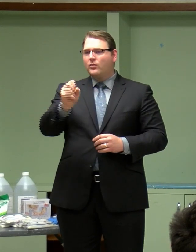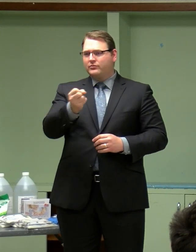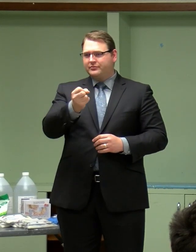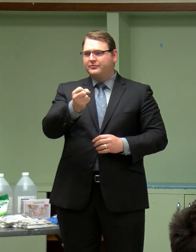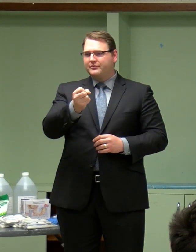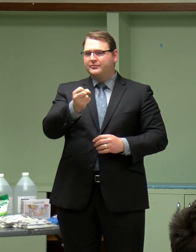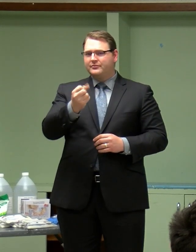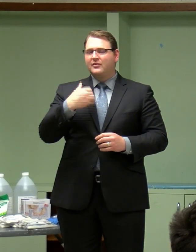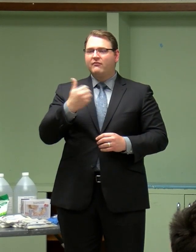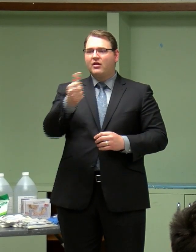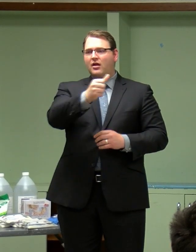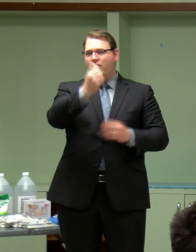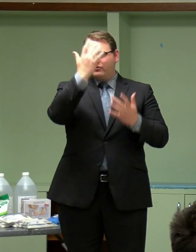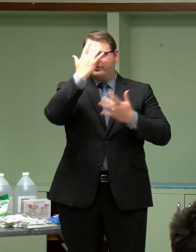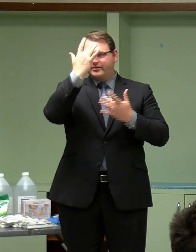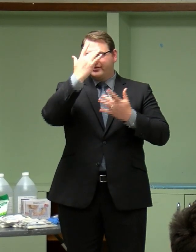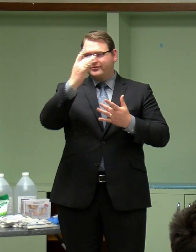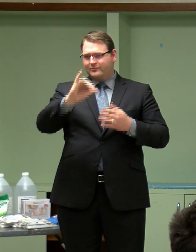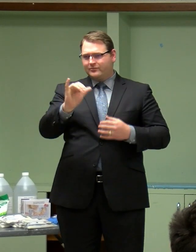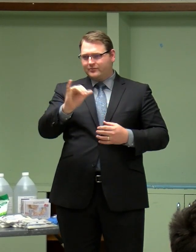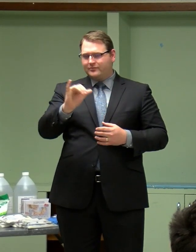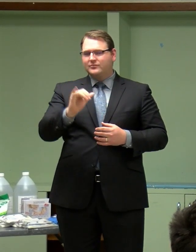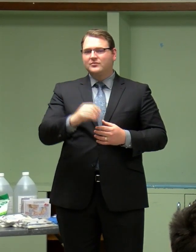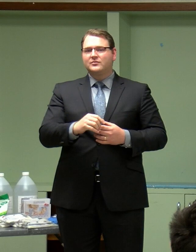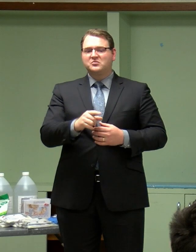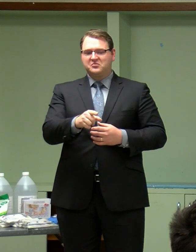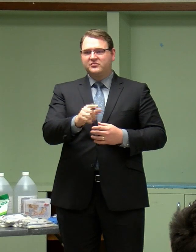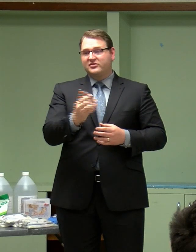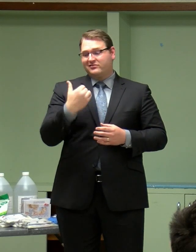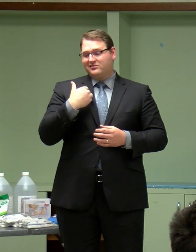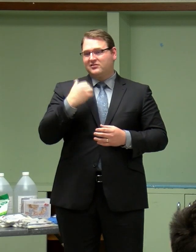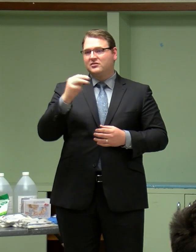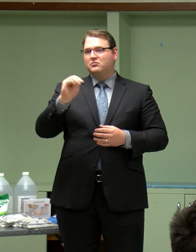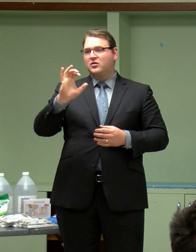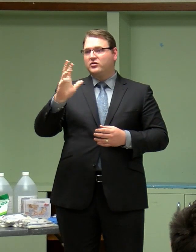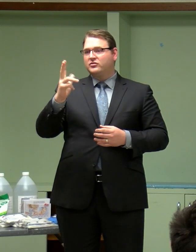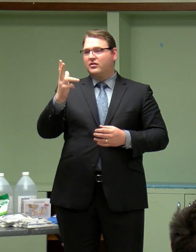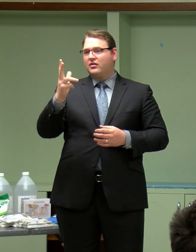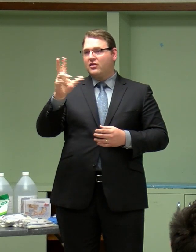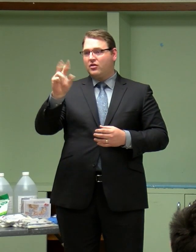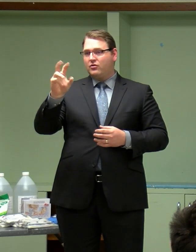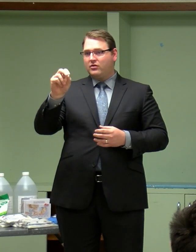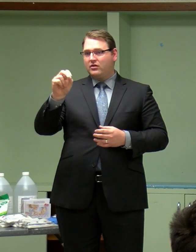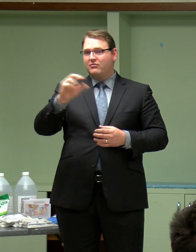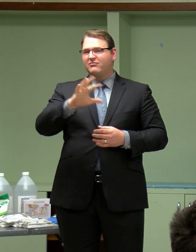with underlying health conditions who passed away on March the 30th.